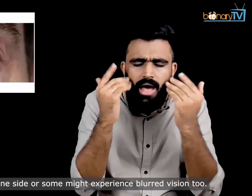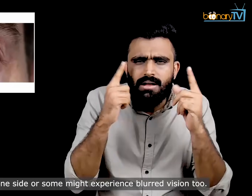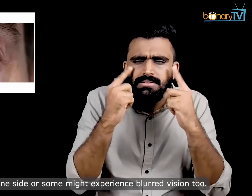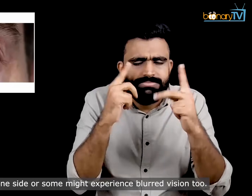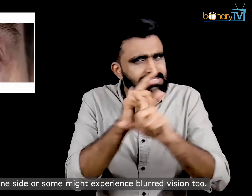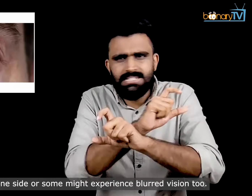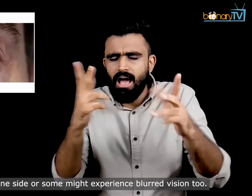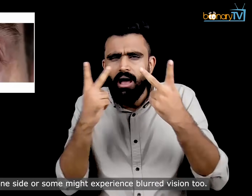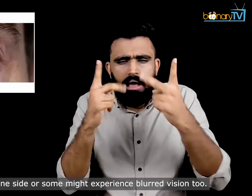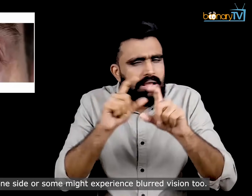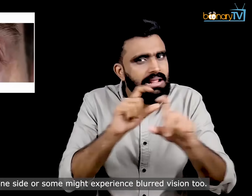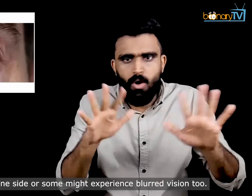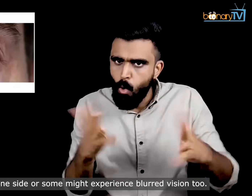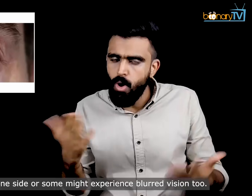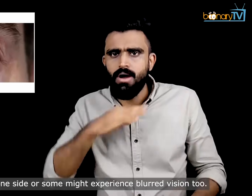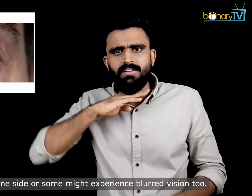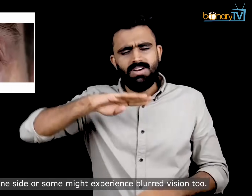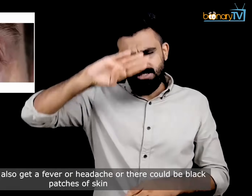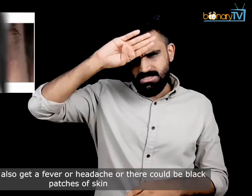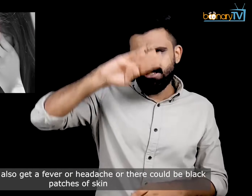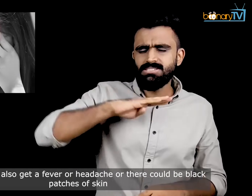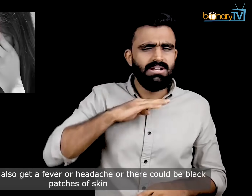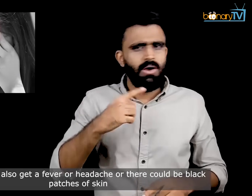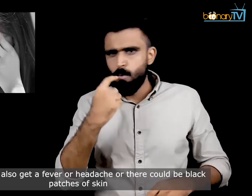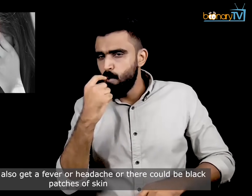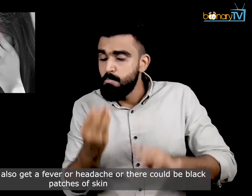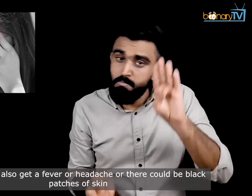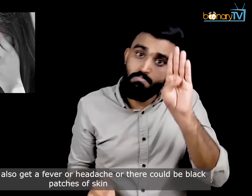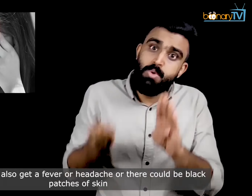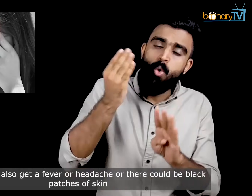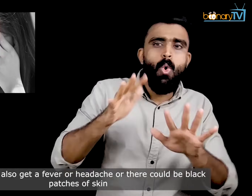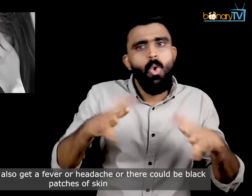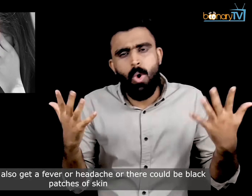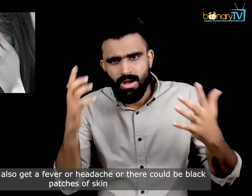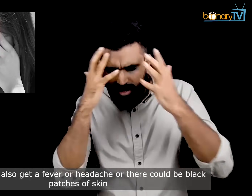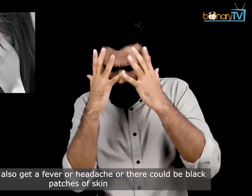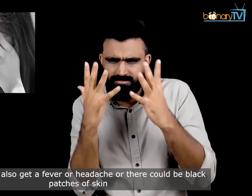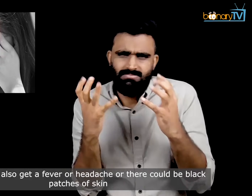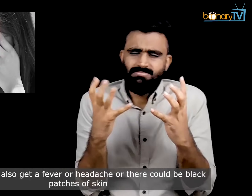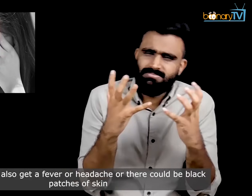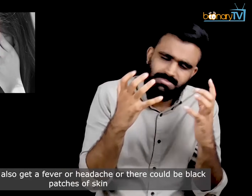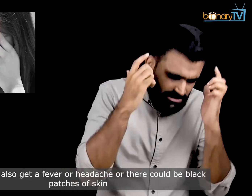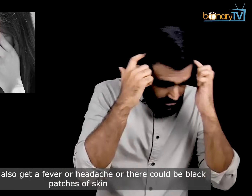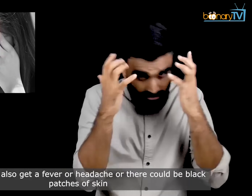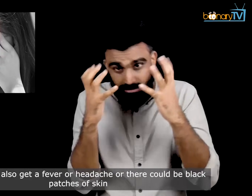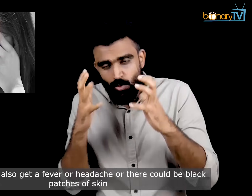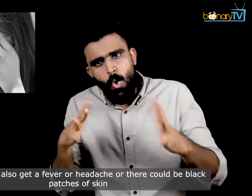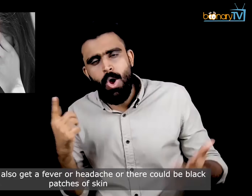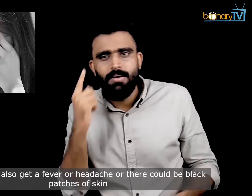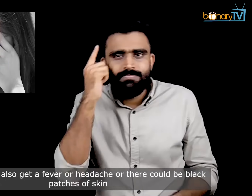might experience blurred vision too. Some might also get a fever or headache or there could be black patches of